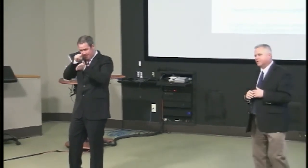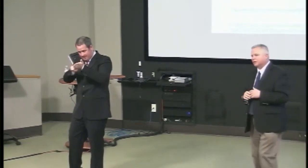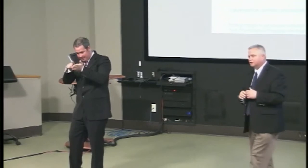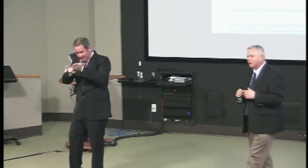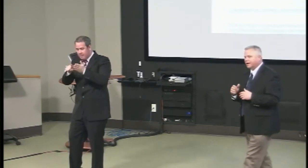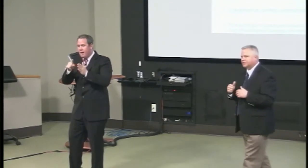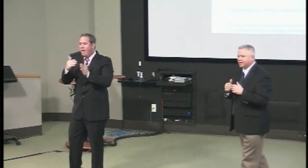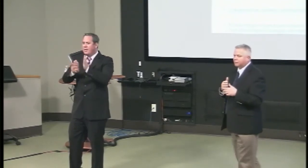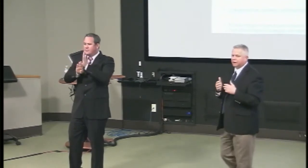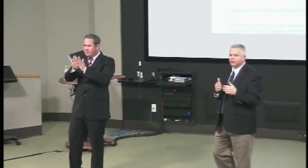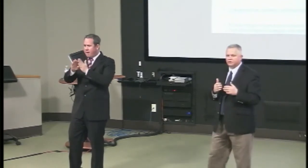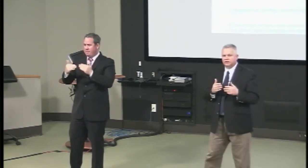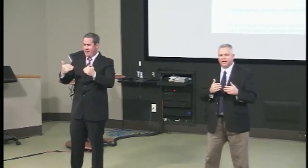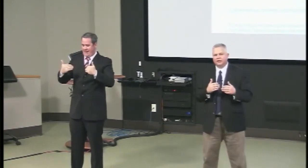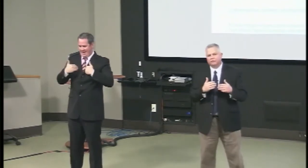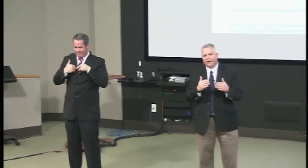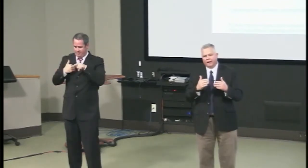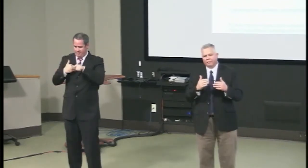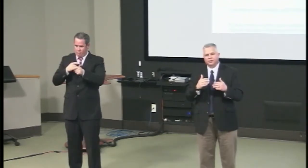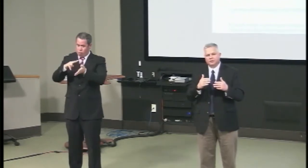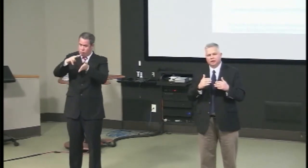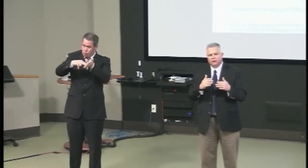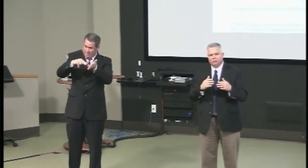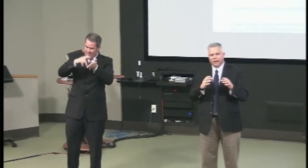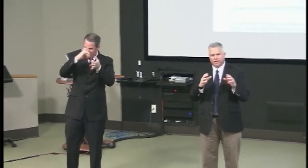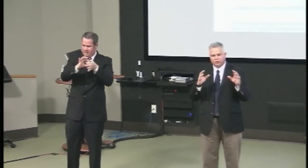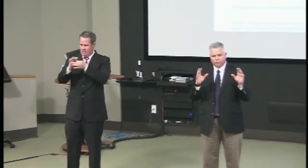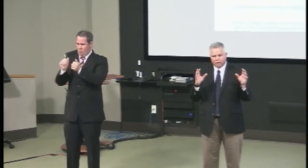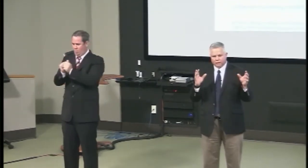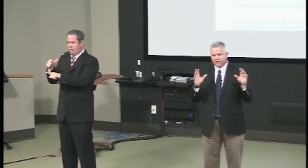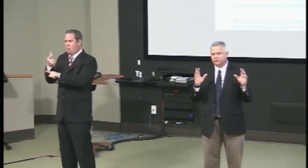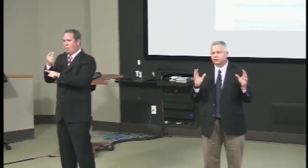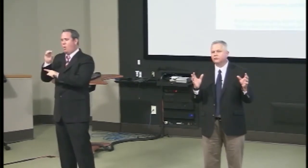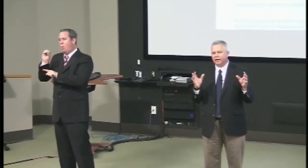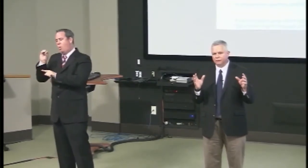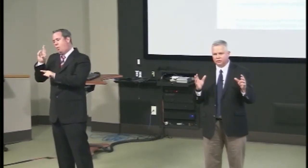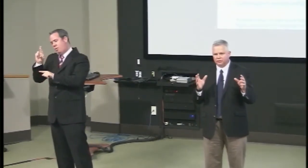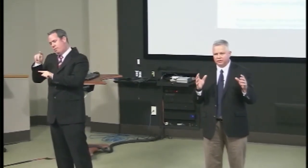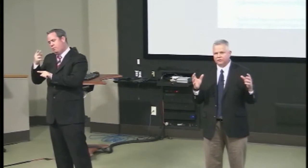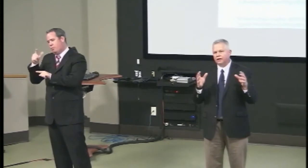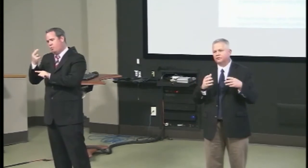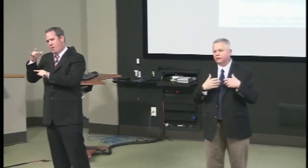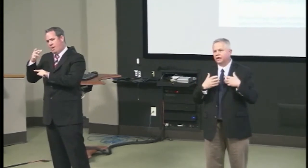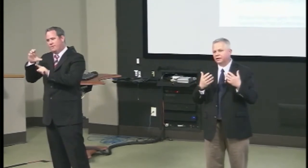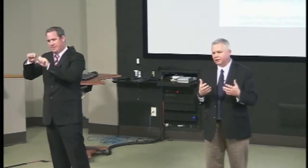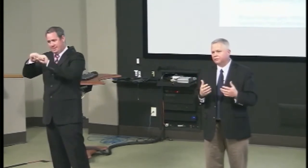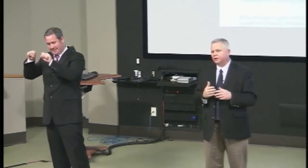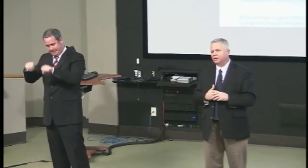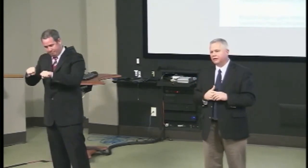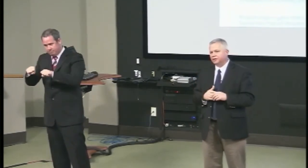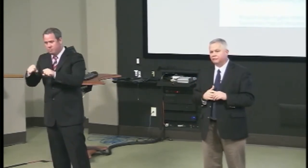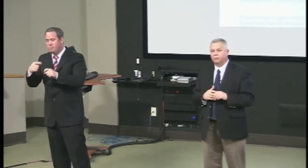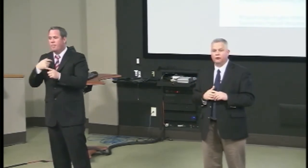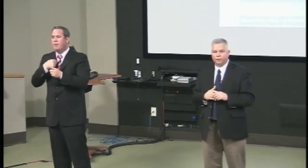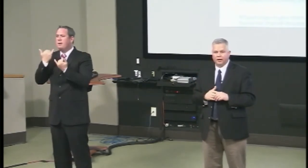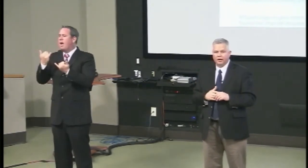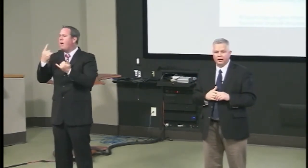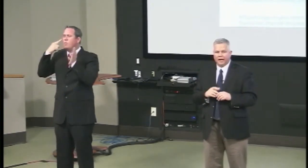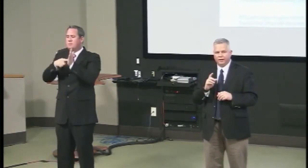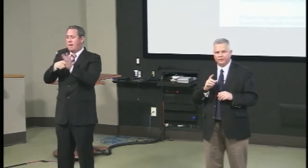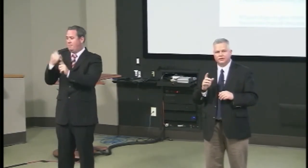recently, trying to get a better understanding of what happens when you are learning two languages and trying to create a literate knowledge of